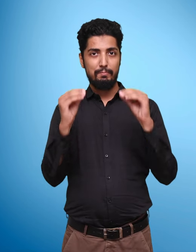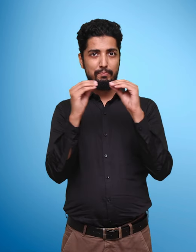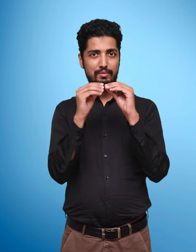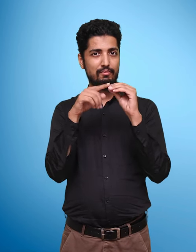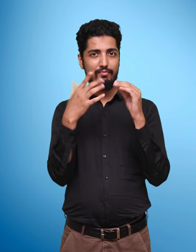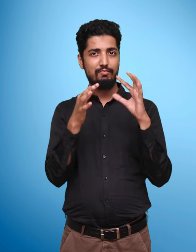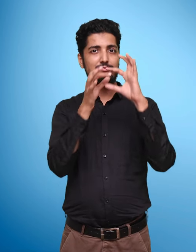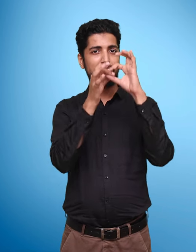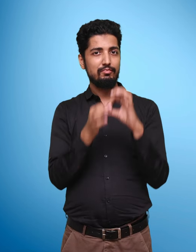B.